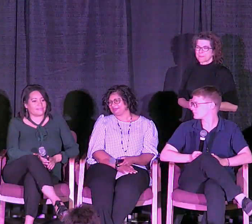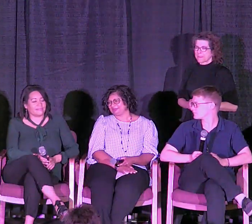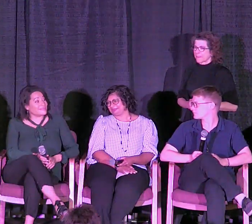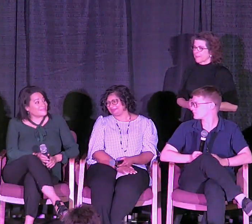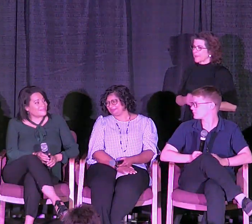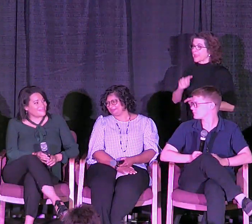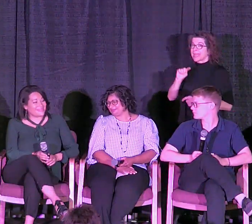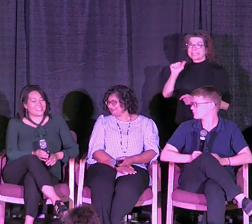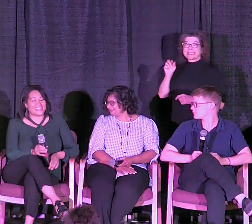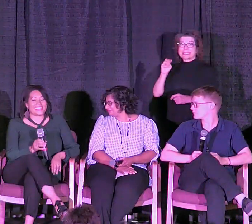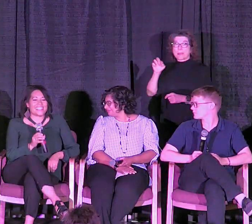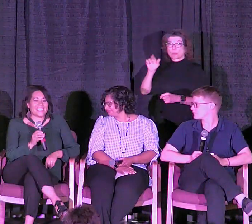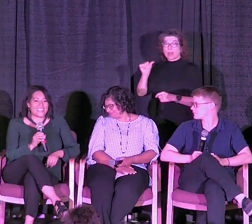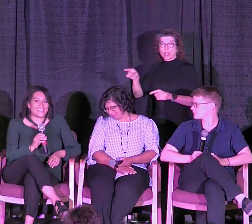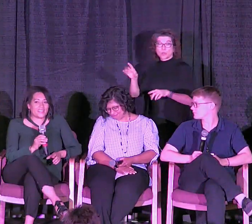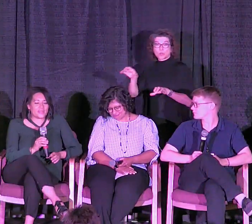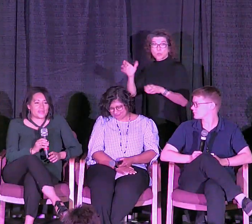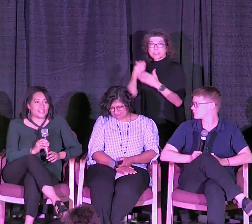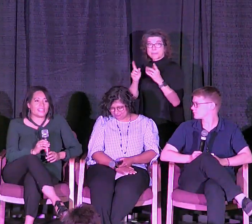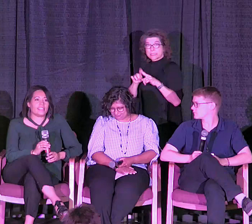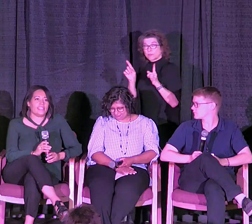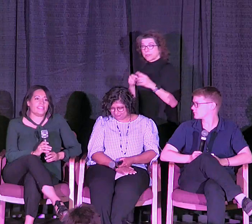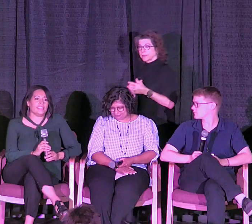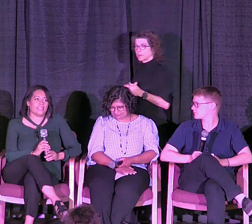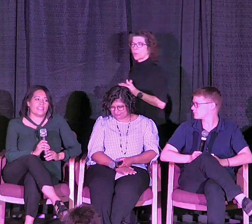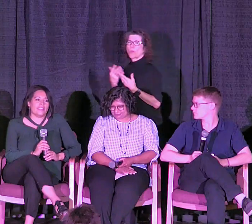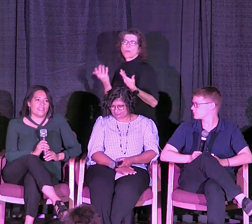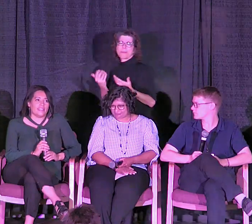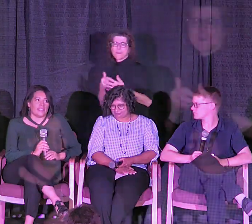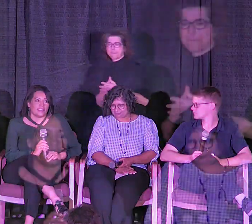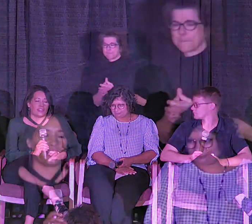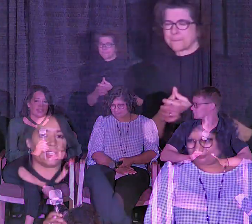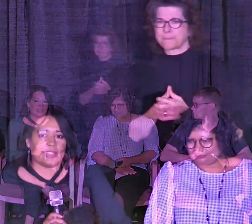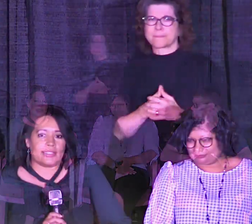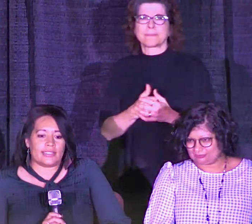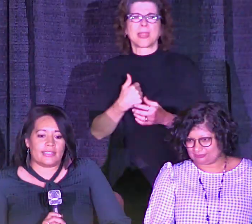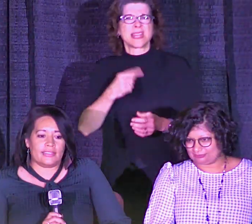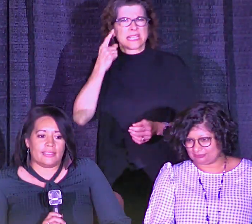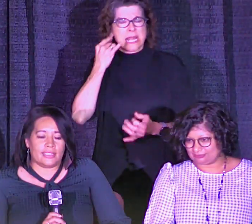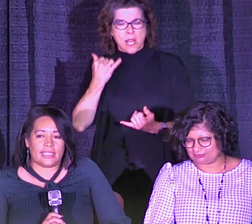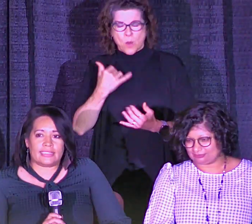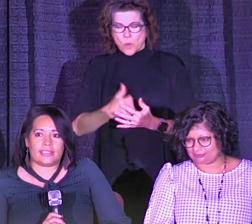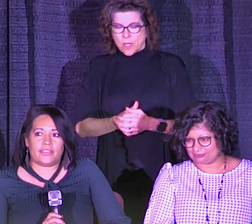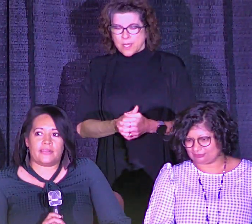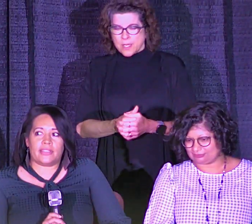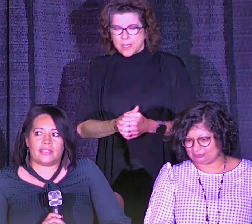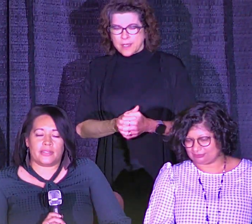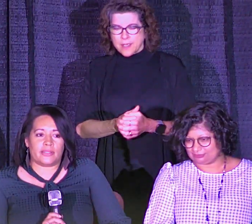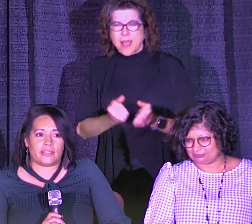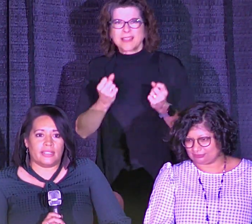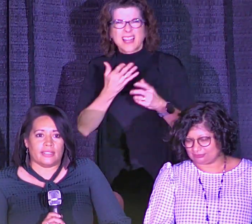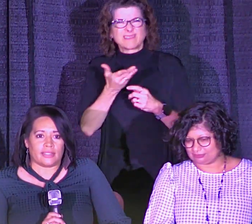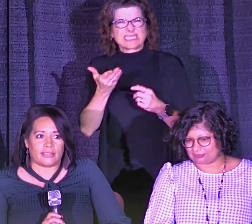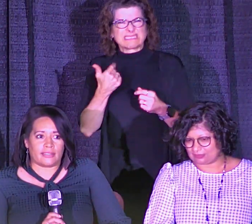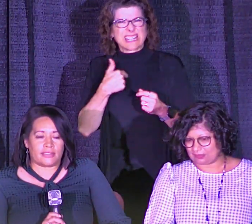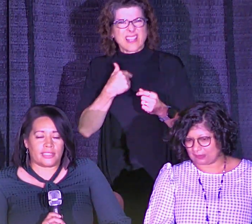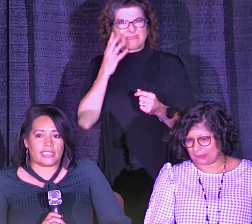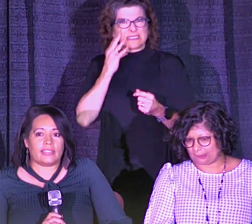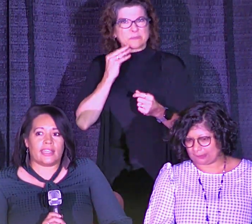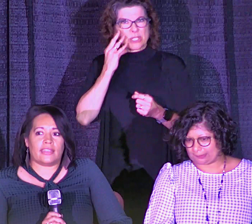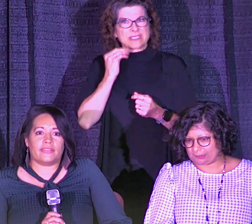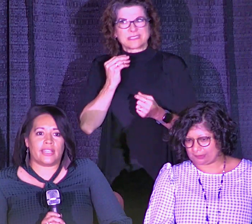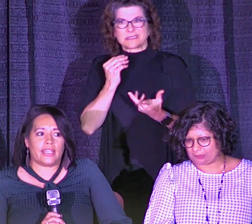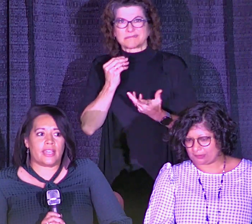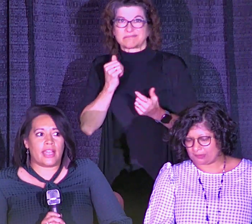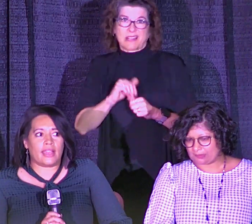Tamara, what are you doing differently? Thank you. Well, I think drawing on a lot of stuff I went through just